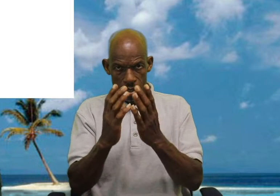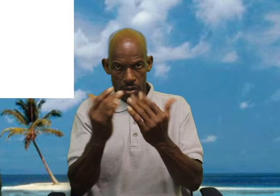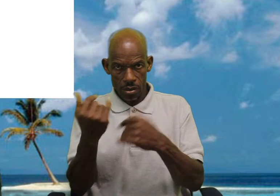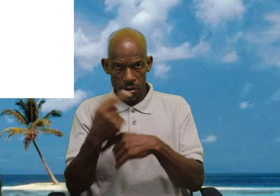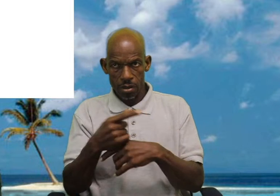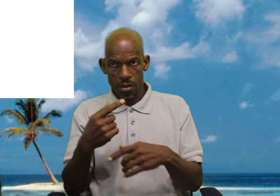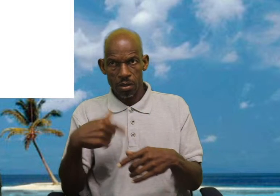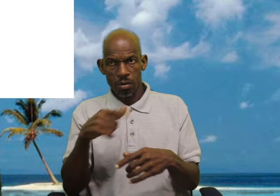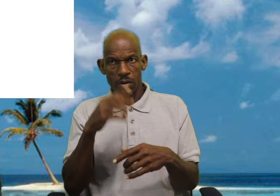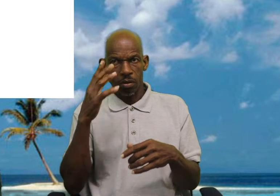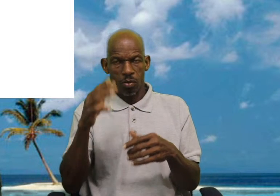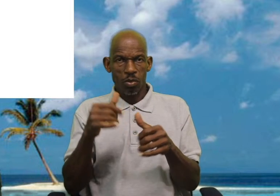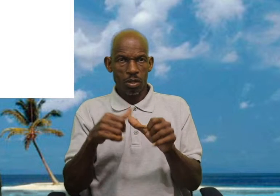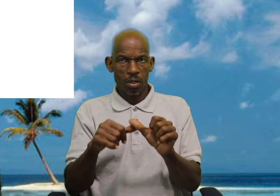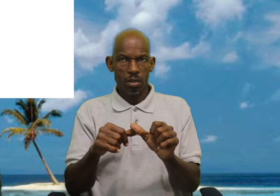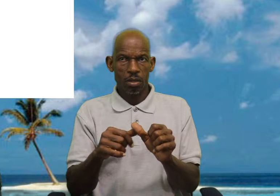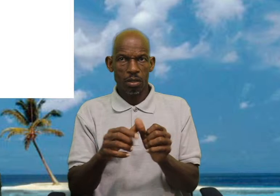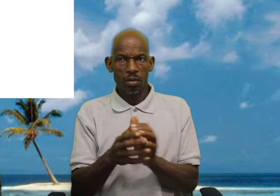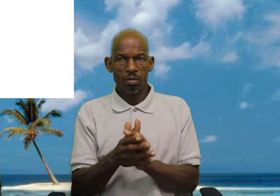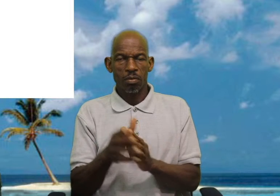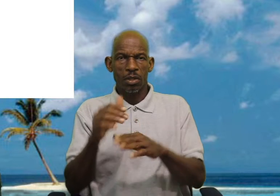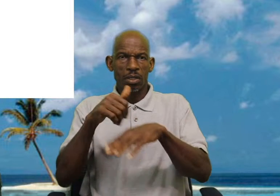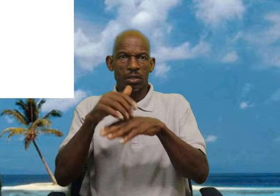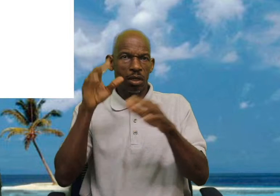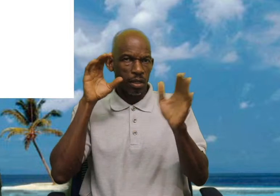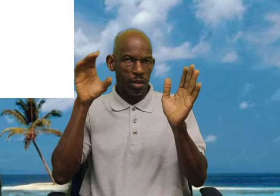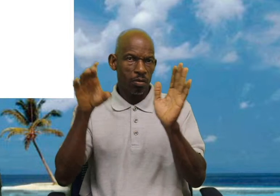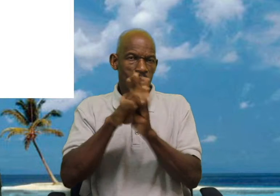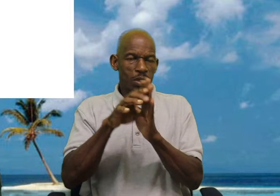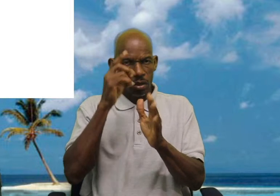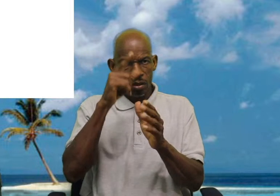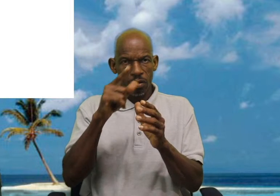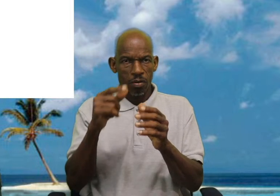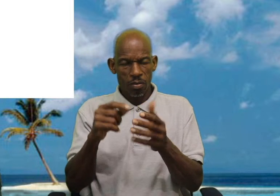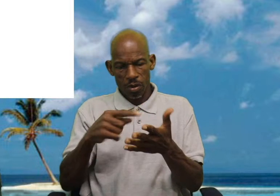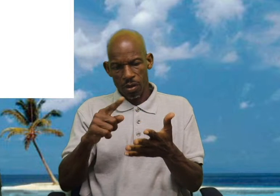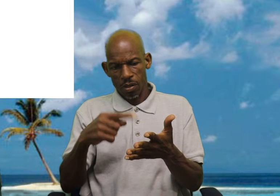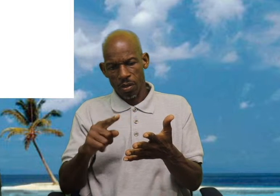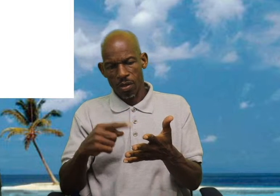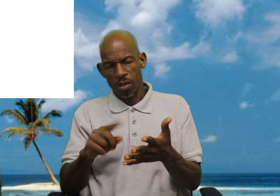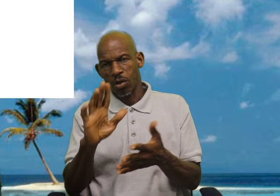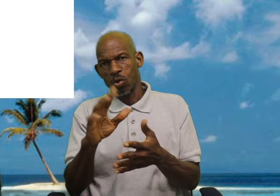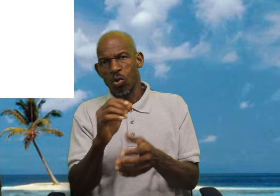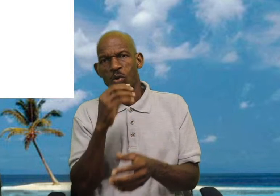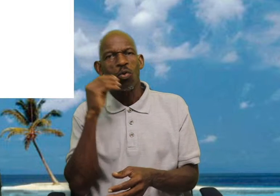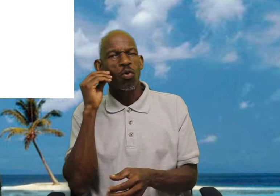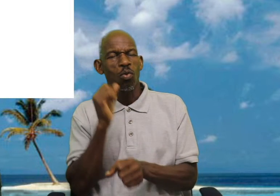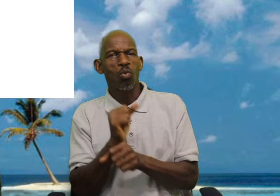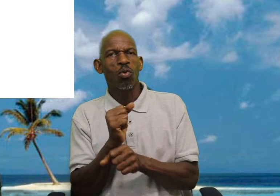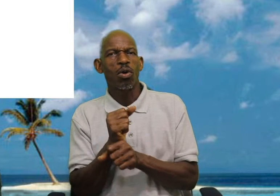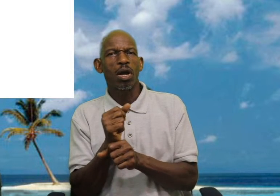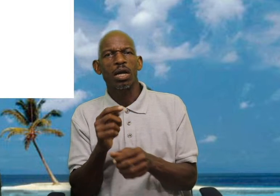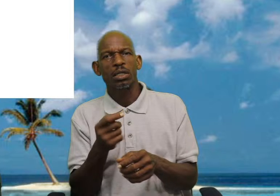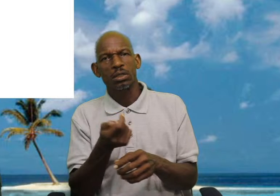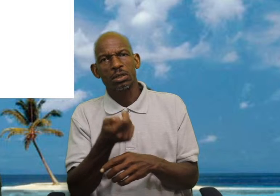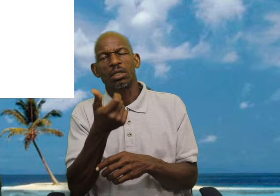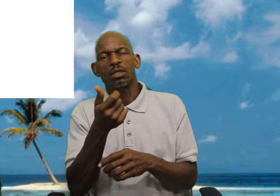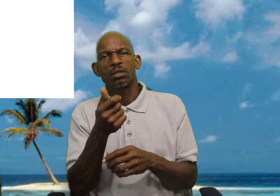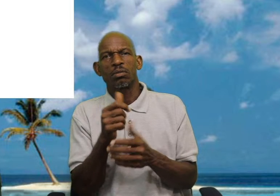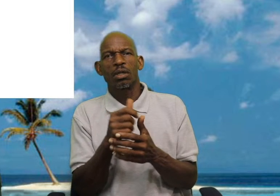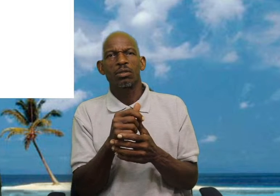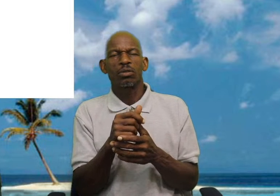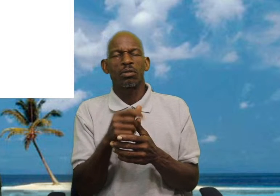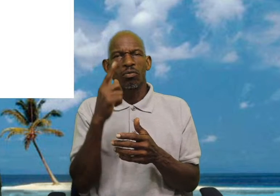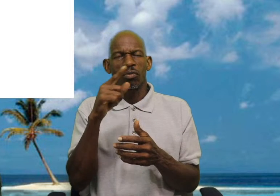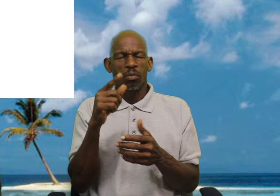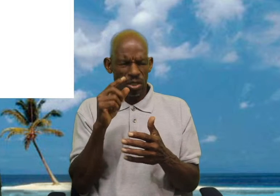will continue. Send your pictures for me so that I can correct the work and send it back to you to see if you all are understanding. If I need to explain a